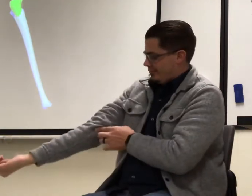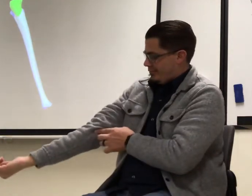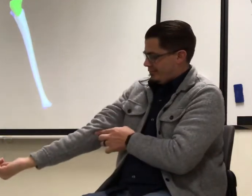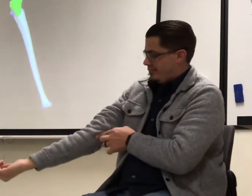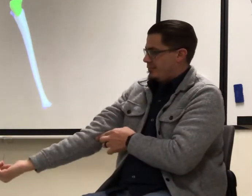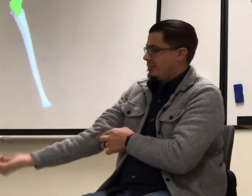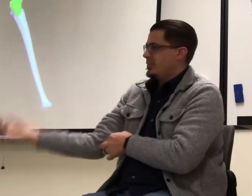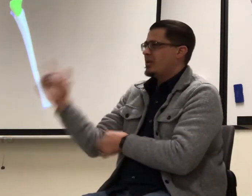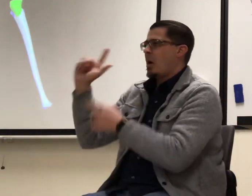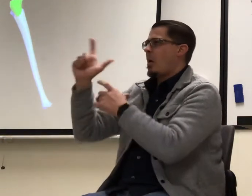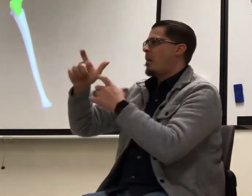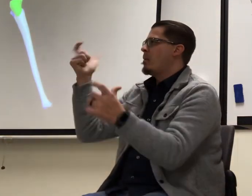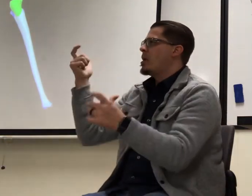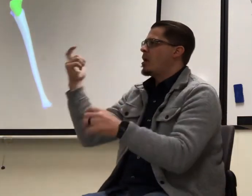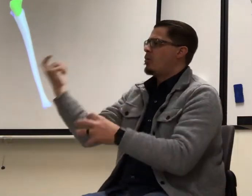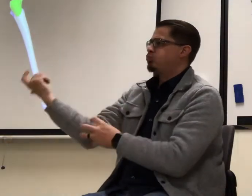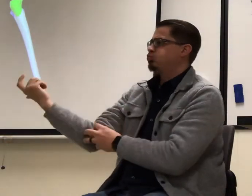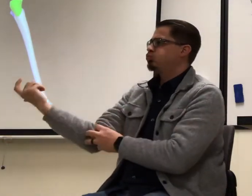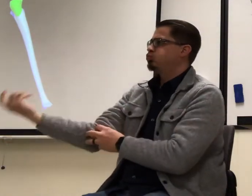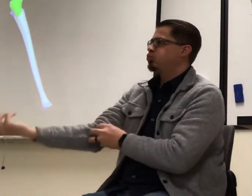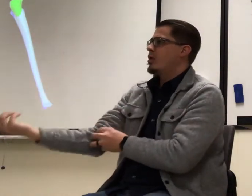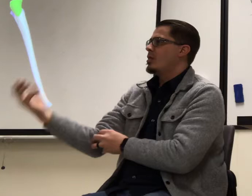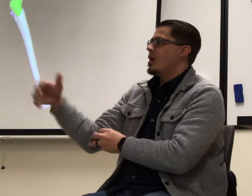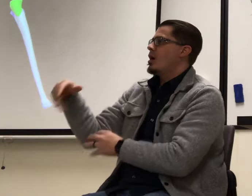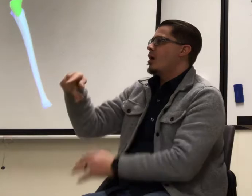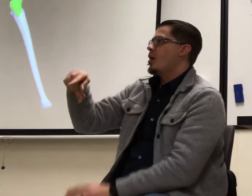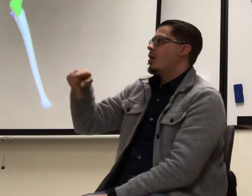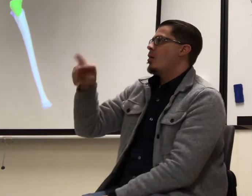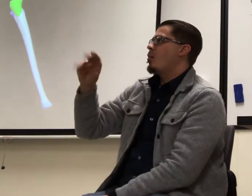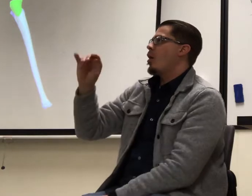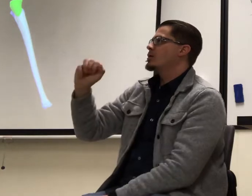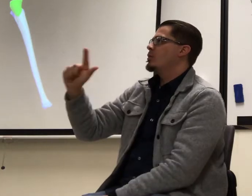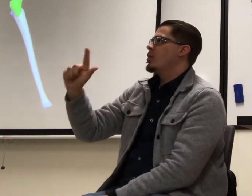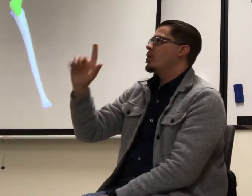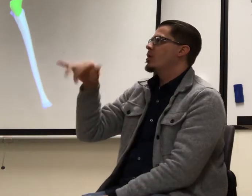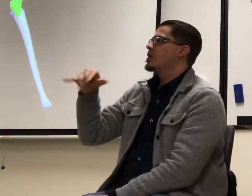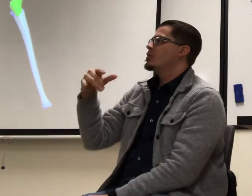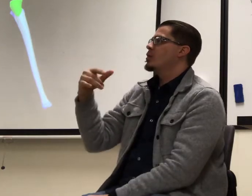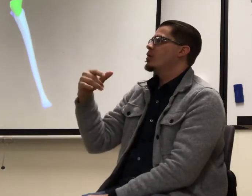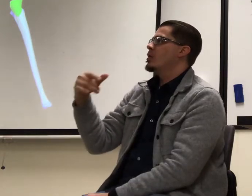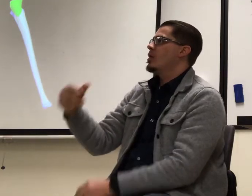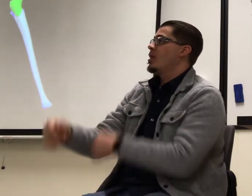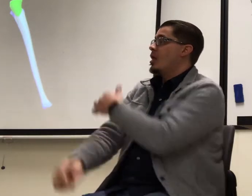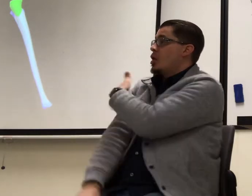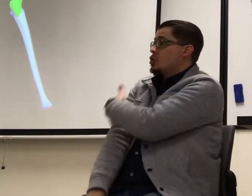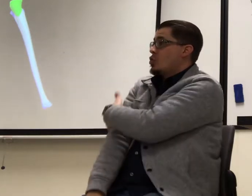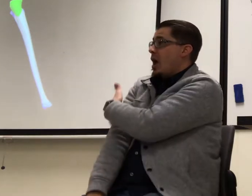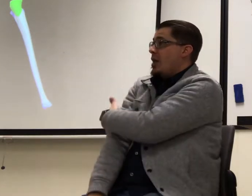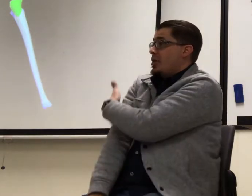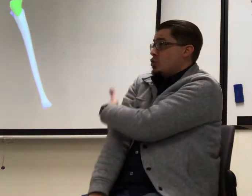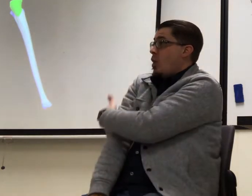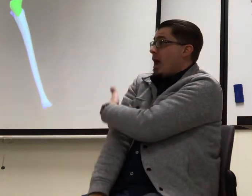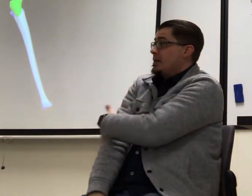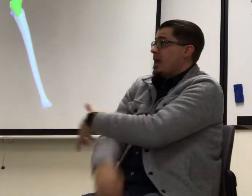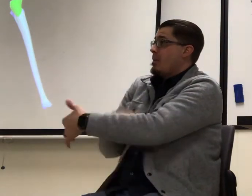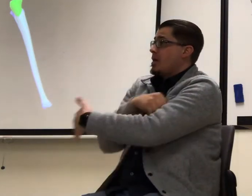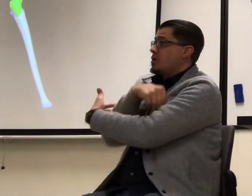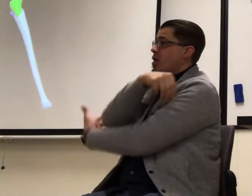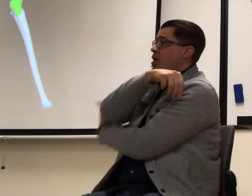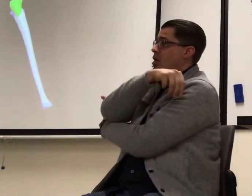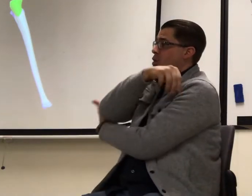So it's a big process. It's the proximal part. It's pretty much where the triceps brachii inserts. It attaches